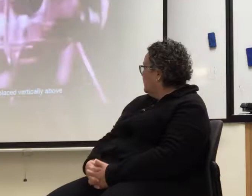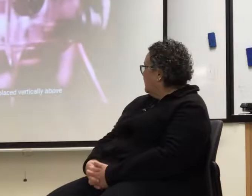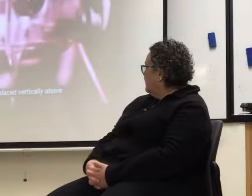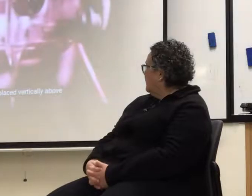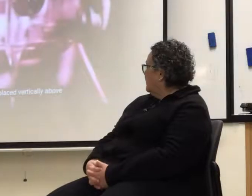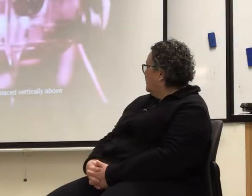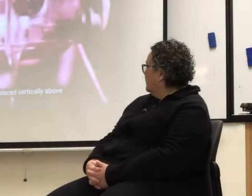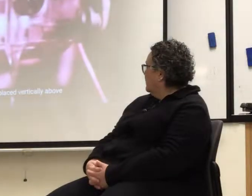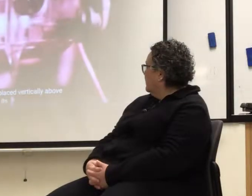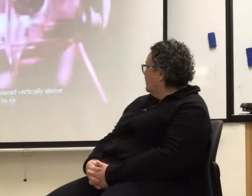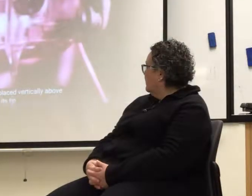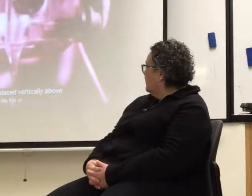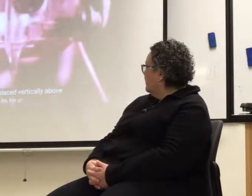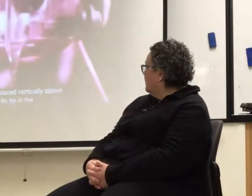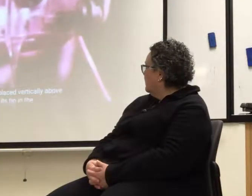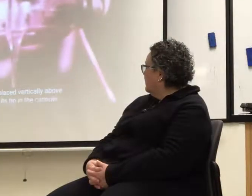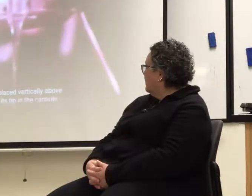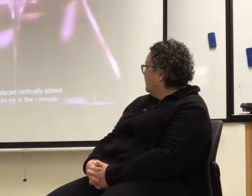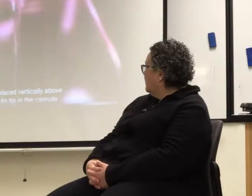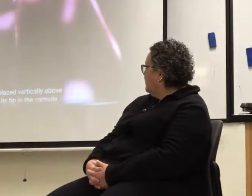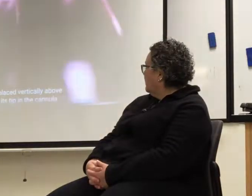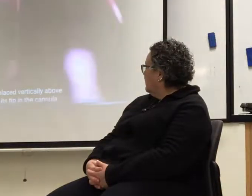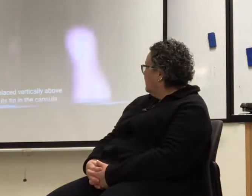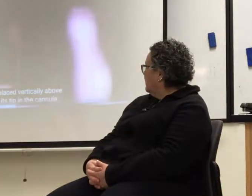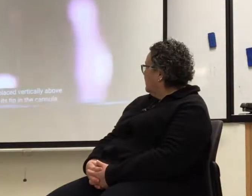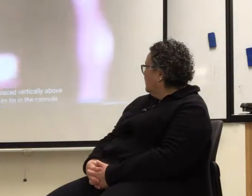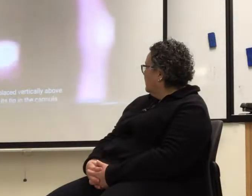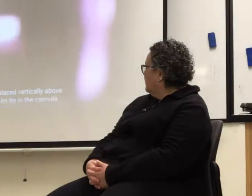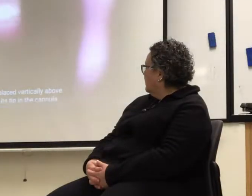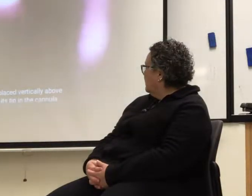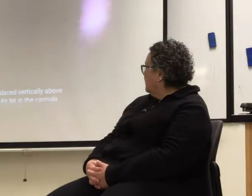above the axon, with its tip in the cannula.